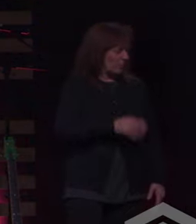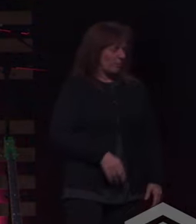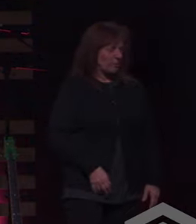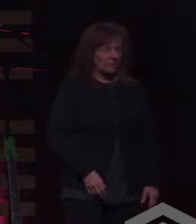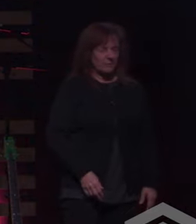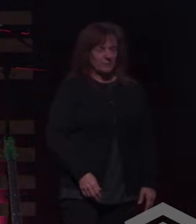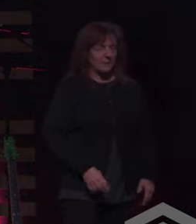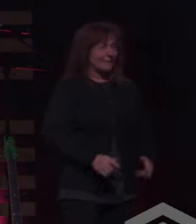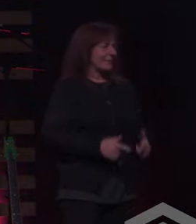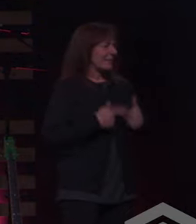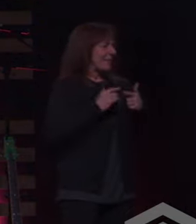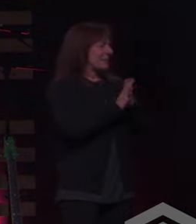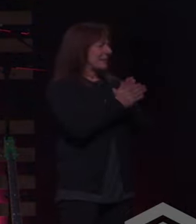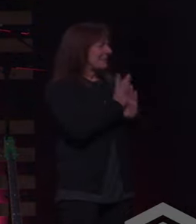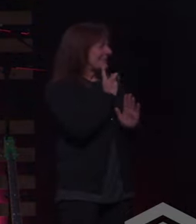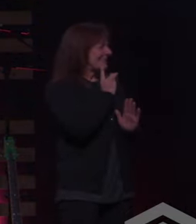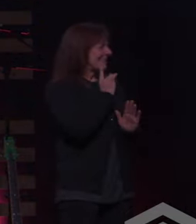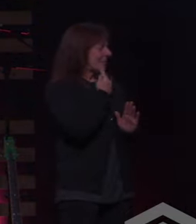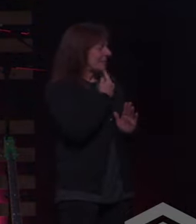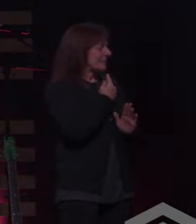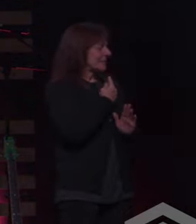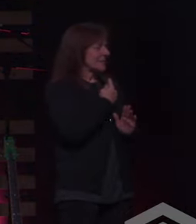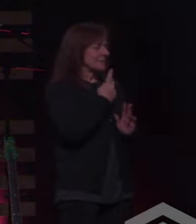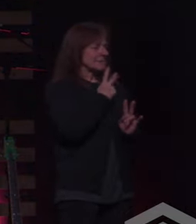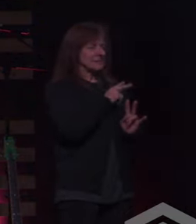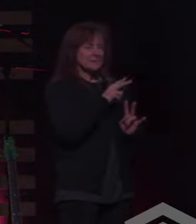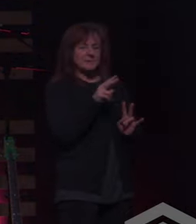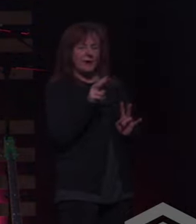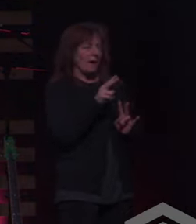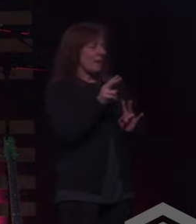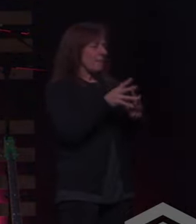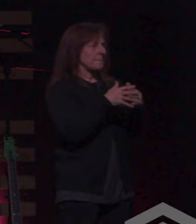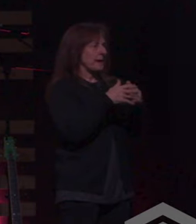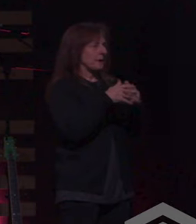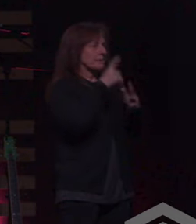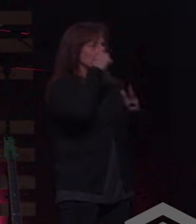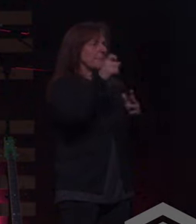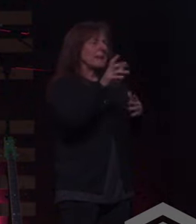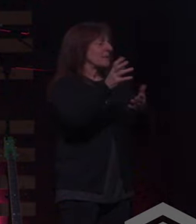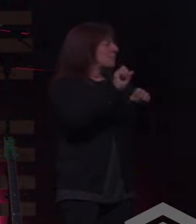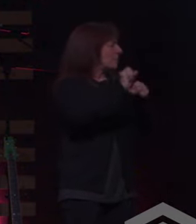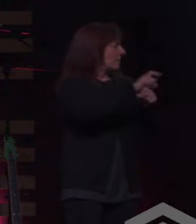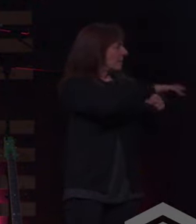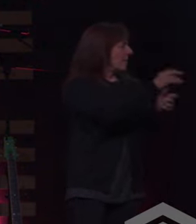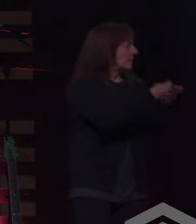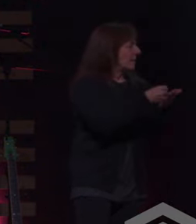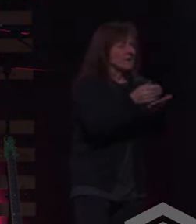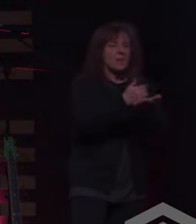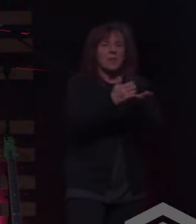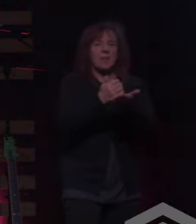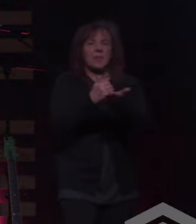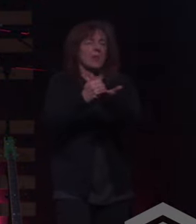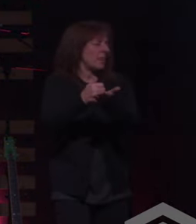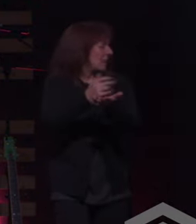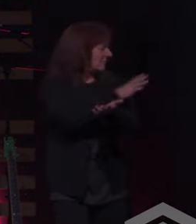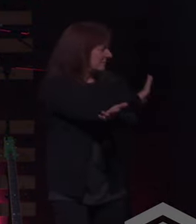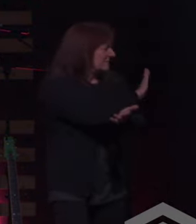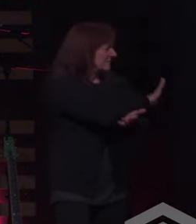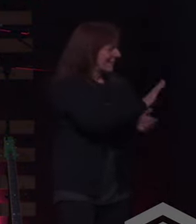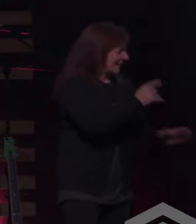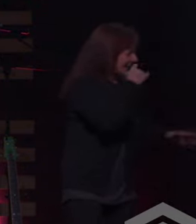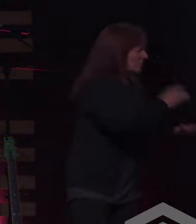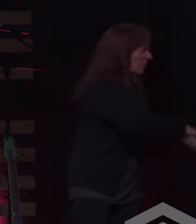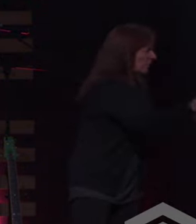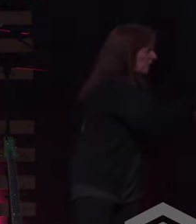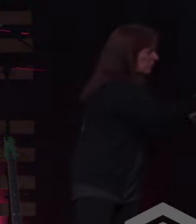And then life gets serious. You start chasing after the American dream. You start trying to make some money. You start chasing careers, those kind of things, and then kids come